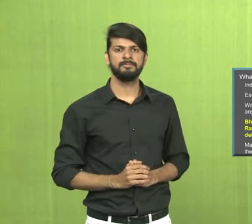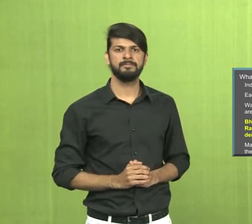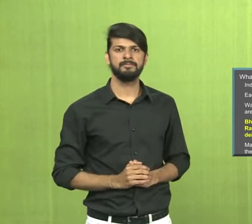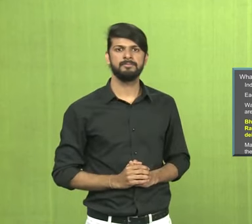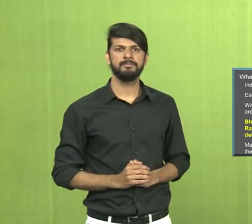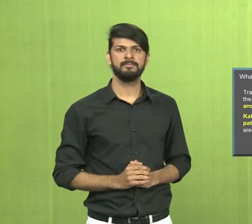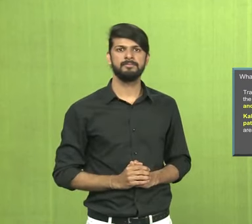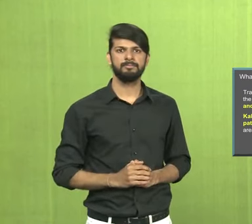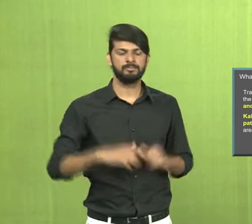Bihar.